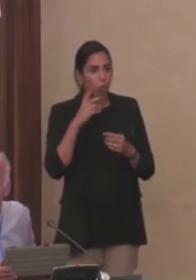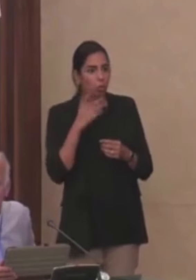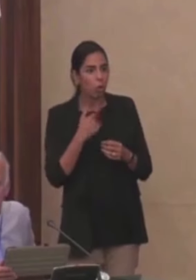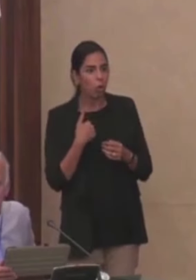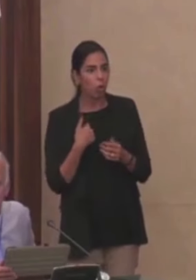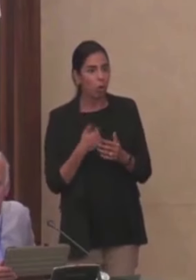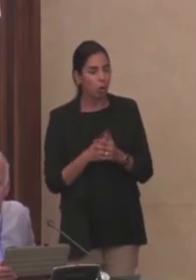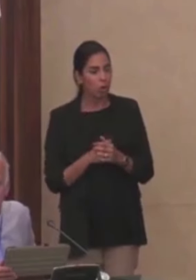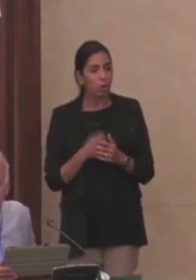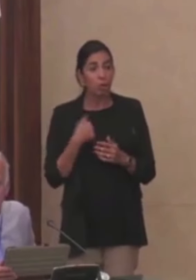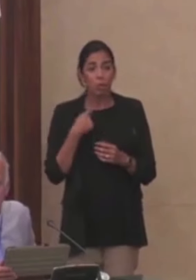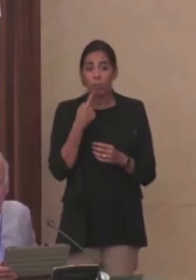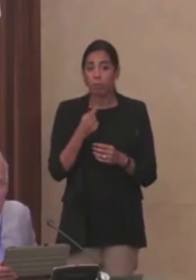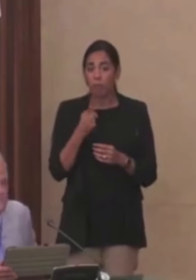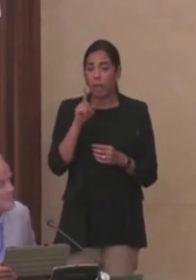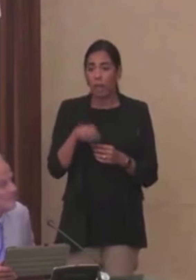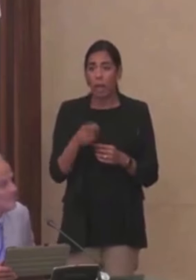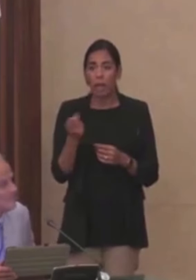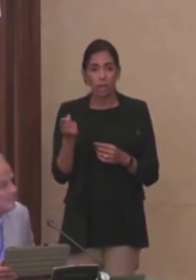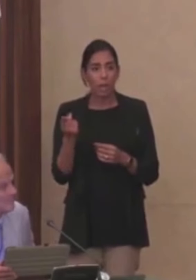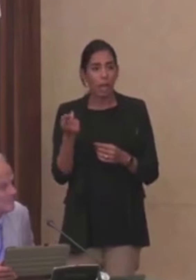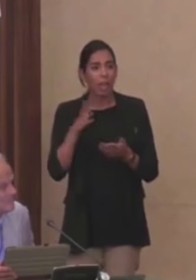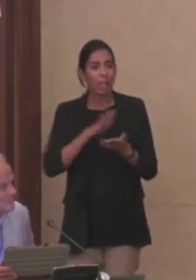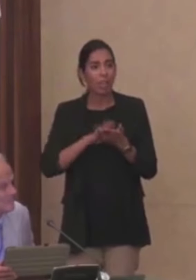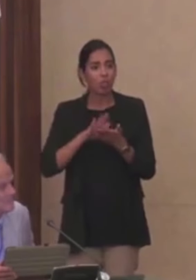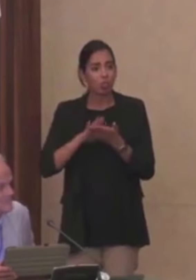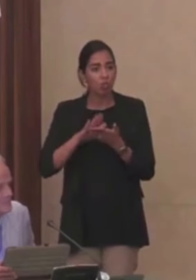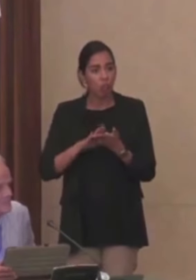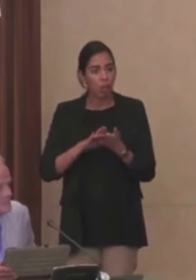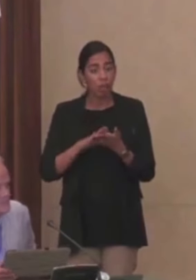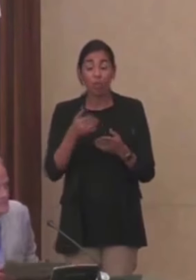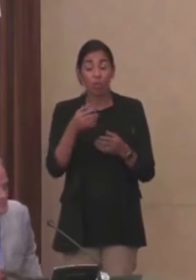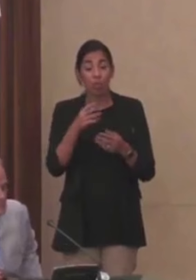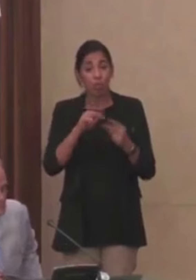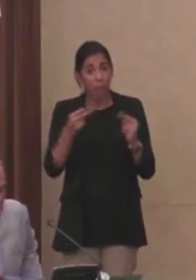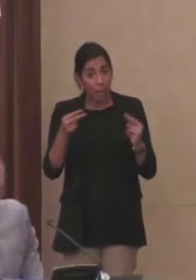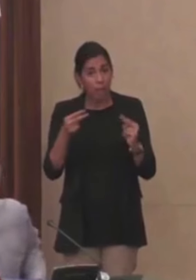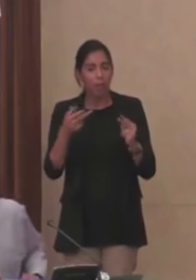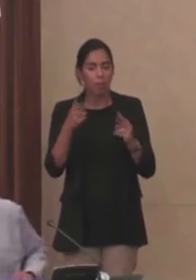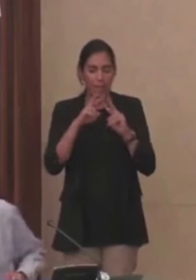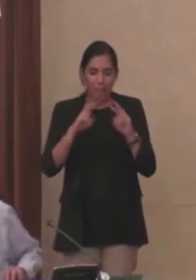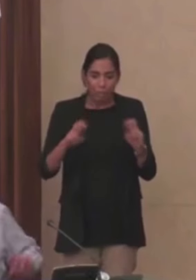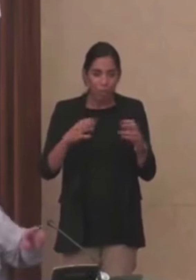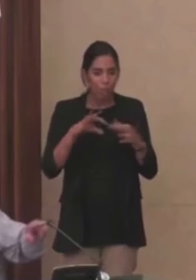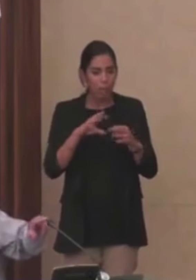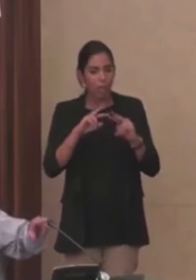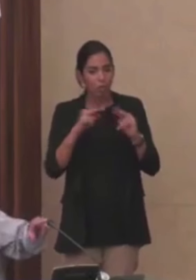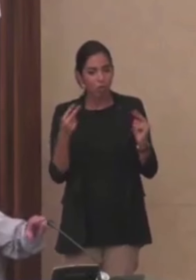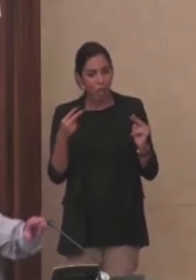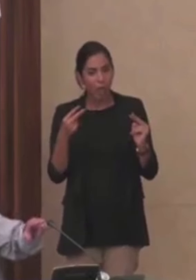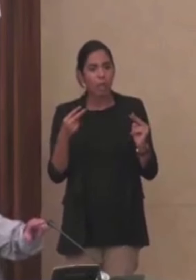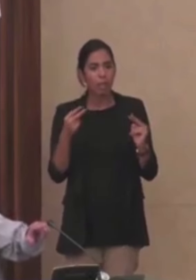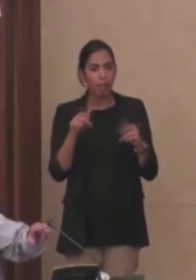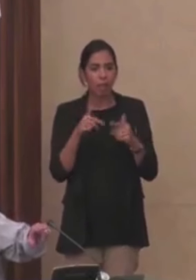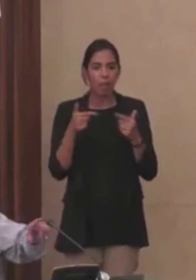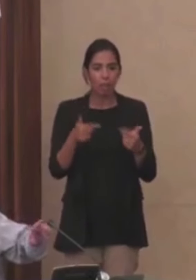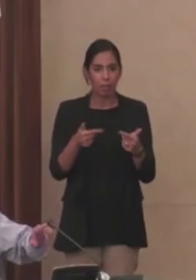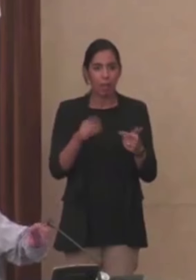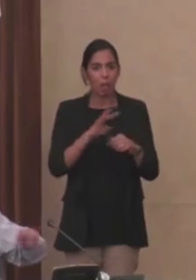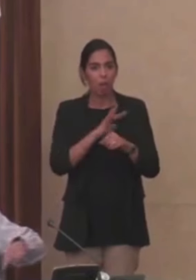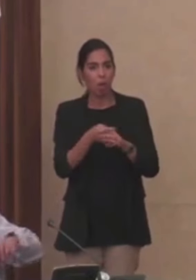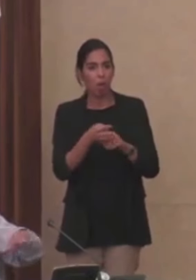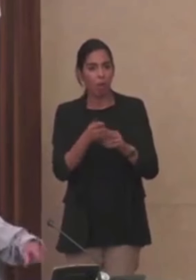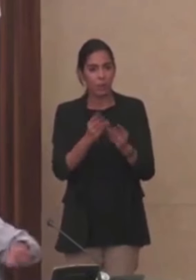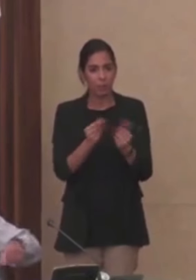with Professor Sileri. And he said, I know. And I mentioned a gene that